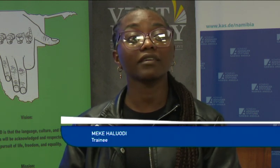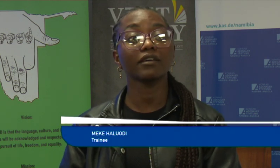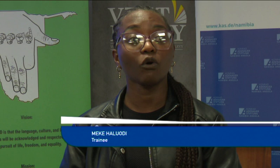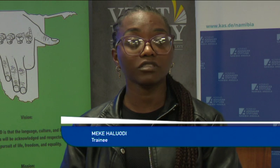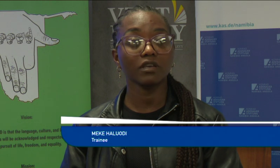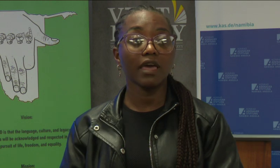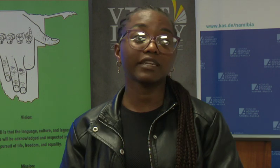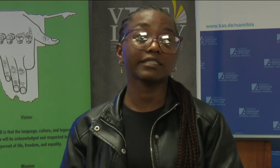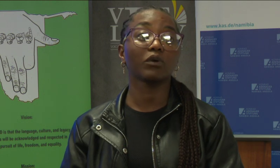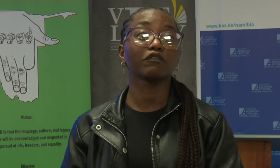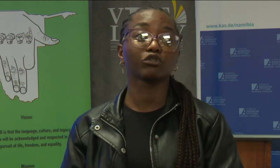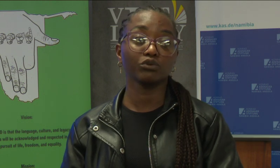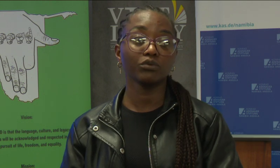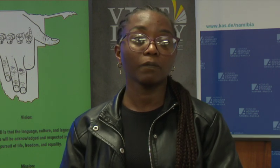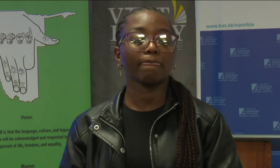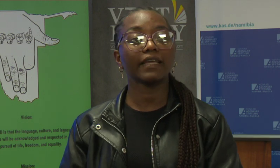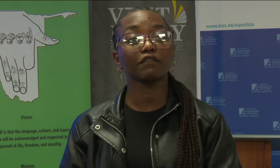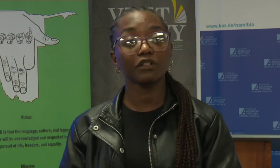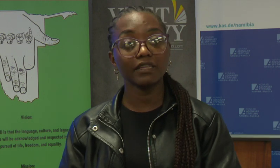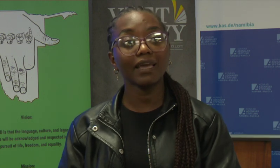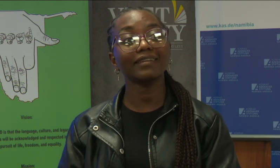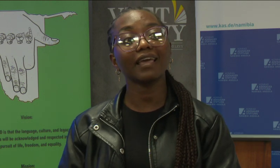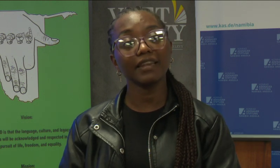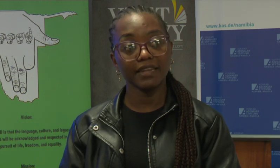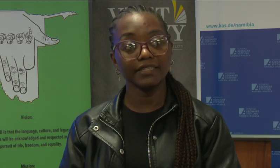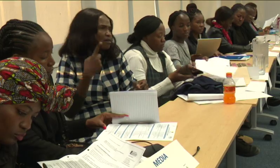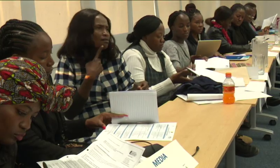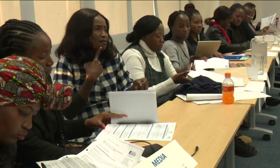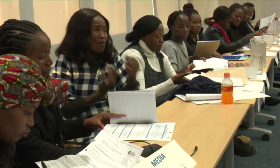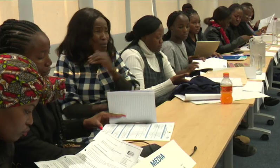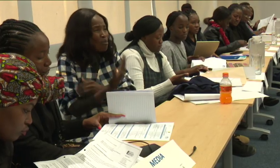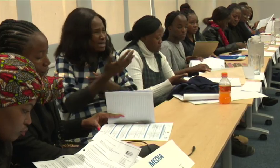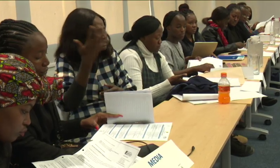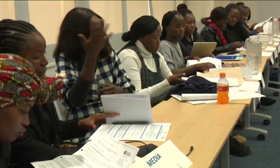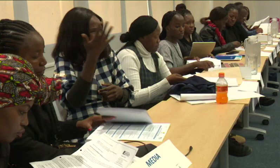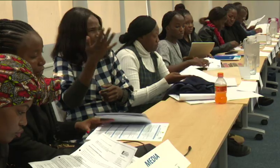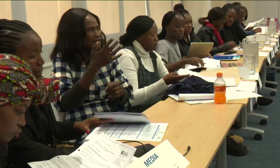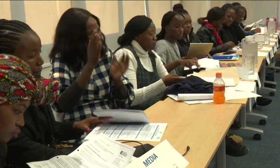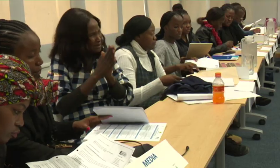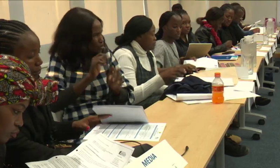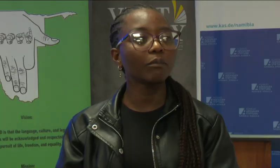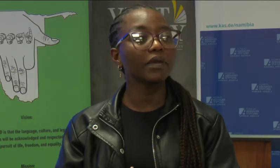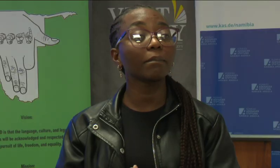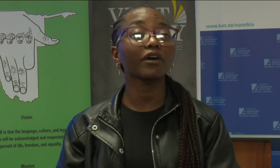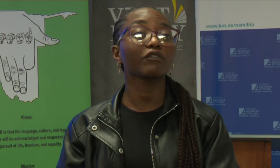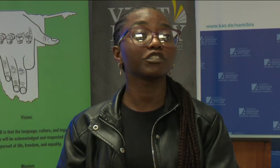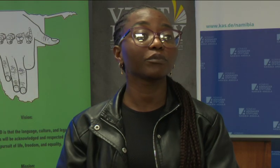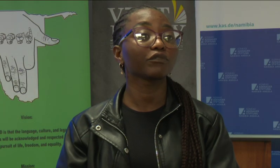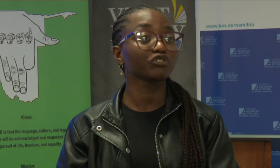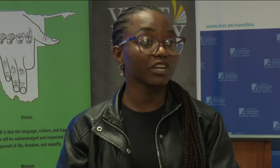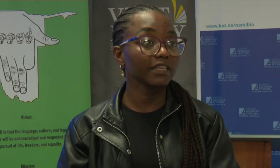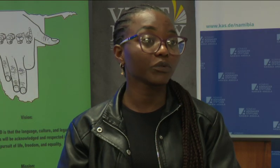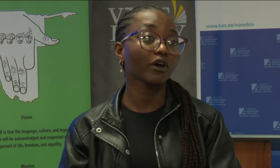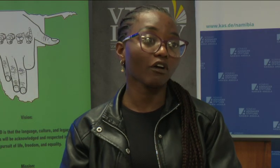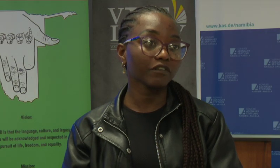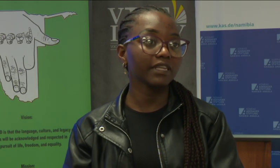and started my course that is now level 2 and level 3 at NNAD here in Windhoek. Coming here or being part